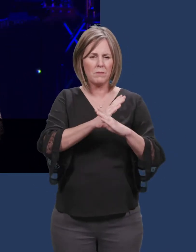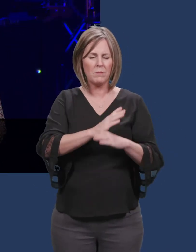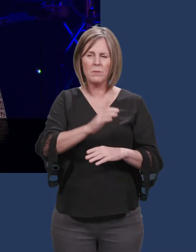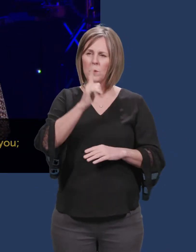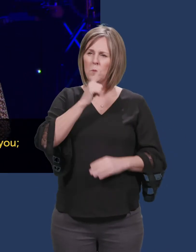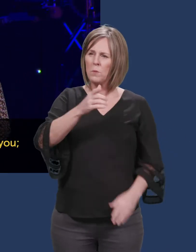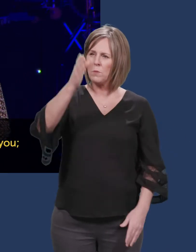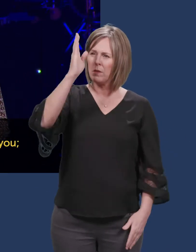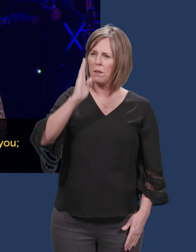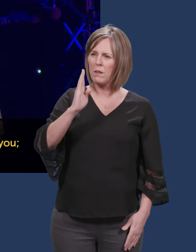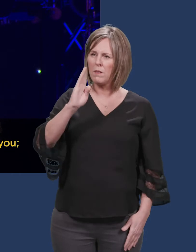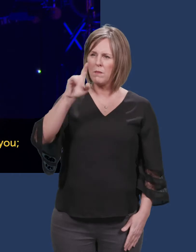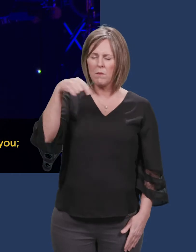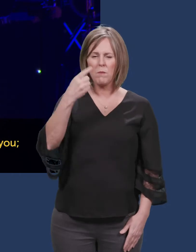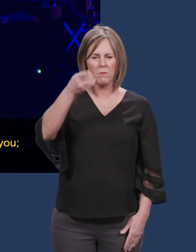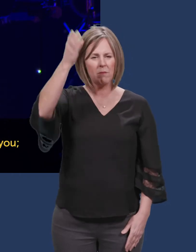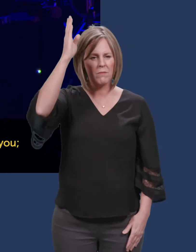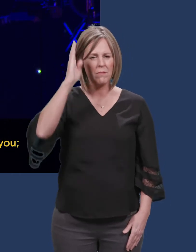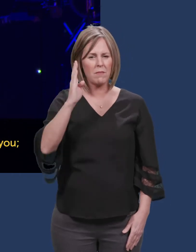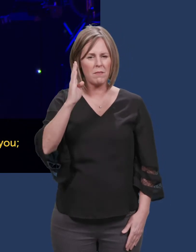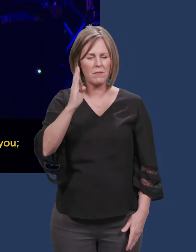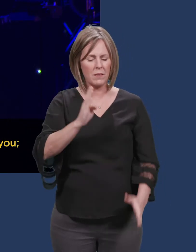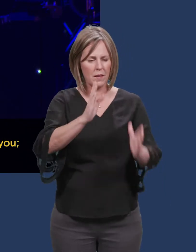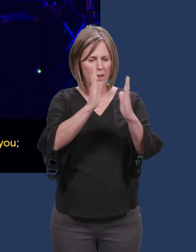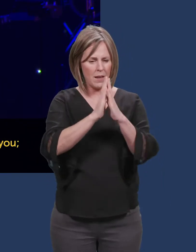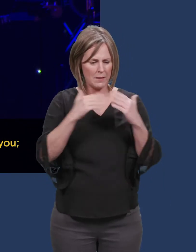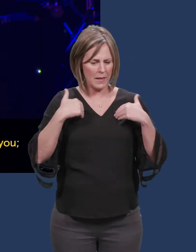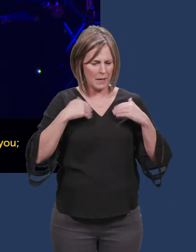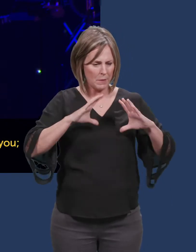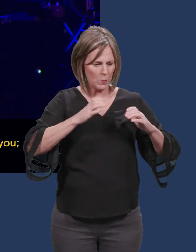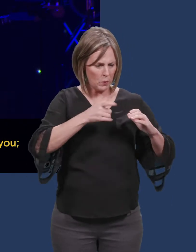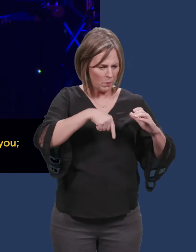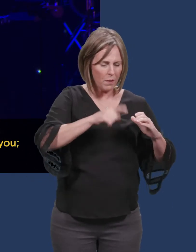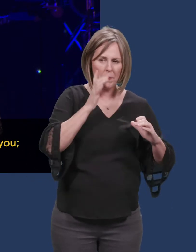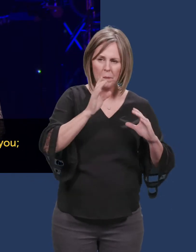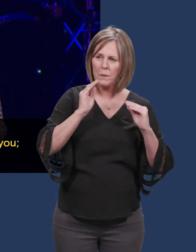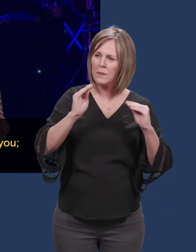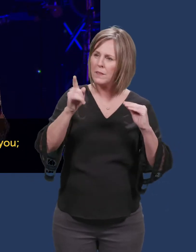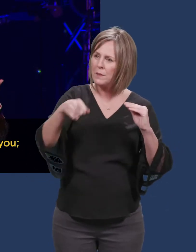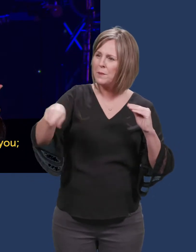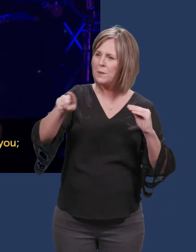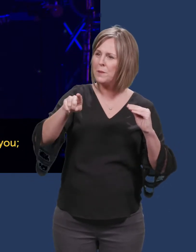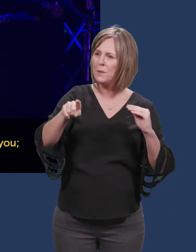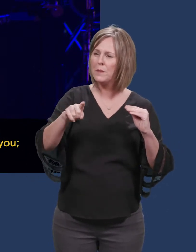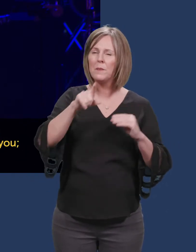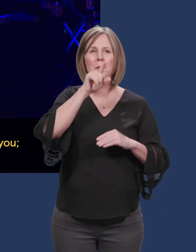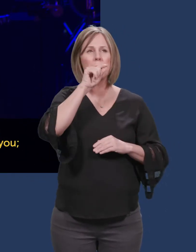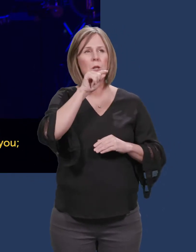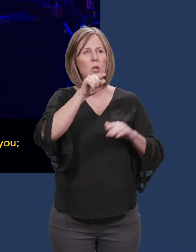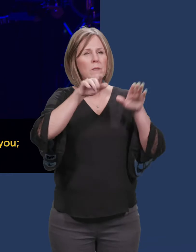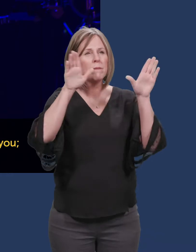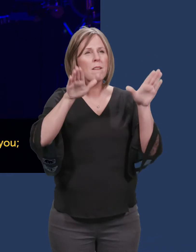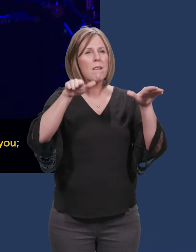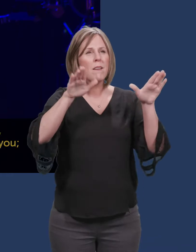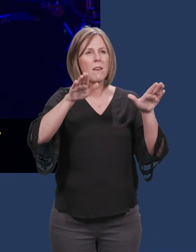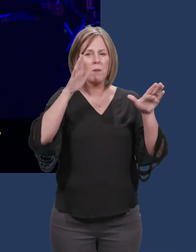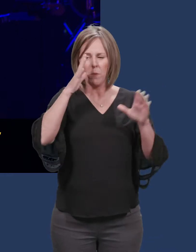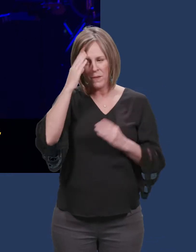Yahweh? Ask the animals and they will teach you, or the birds in the sky and they will tell